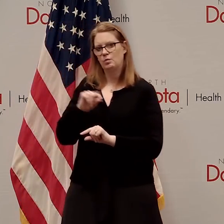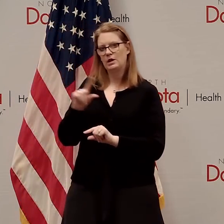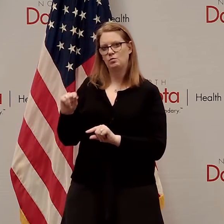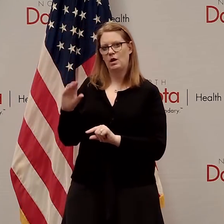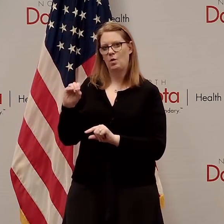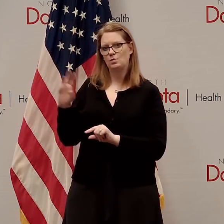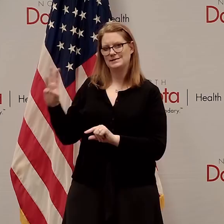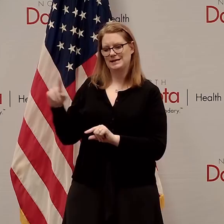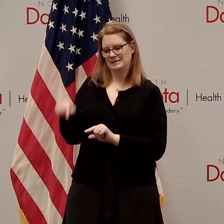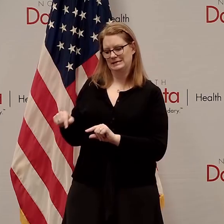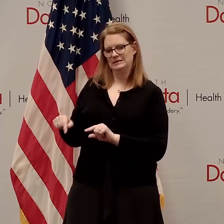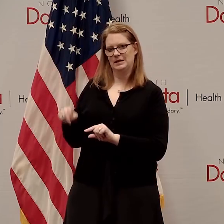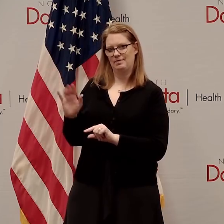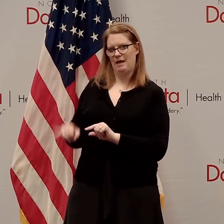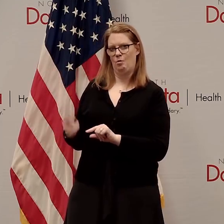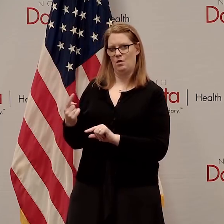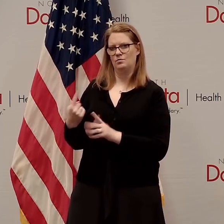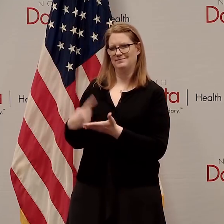2020-06 today.